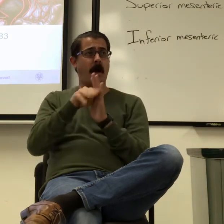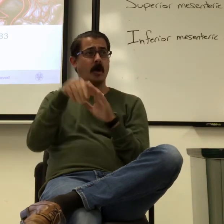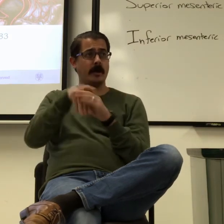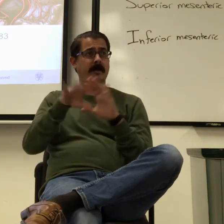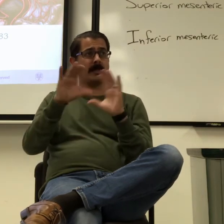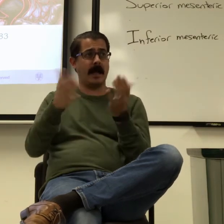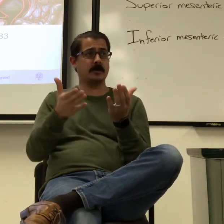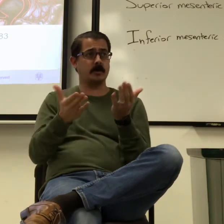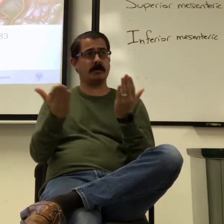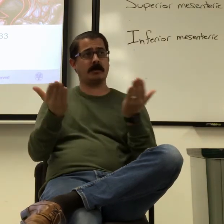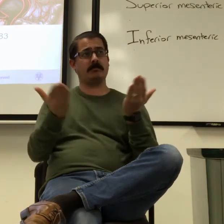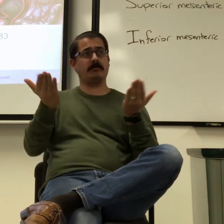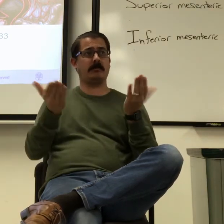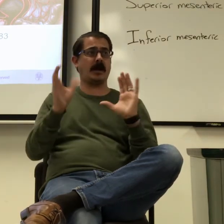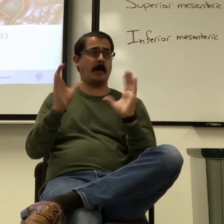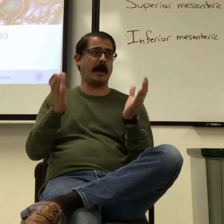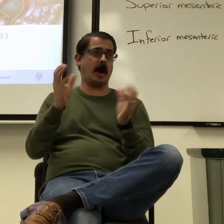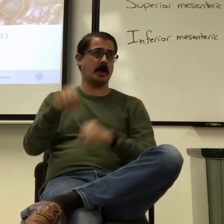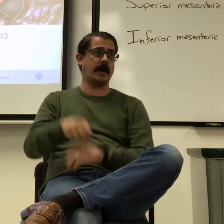classroom. And